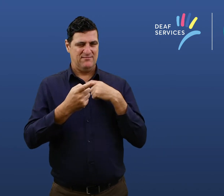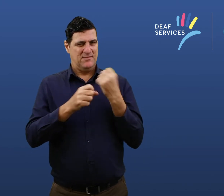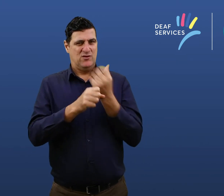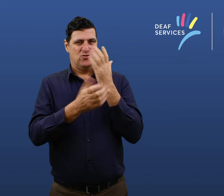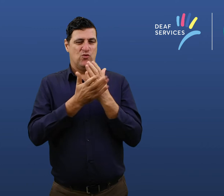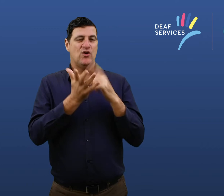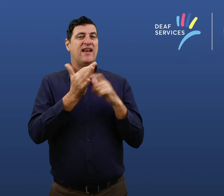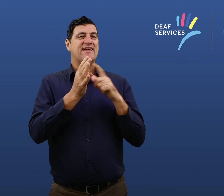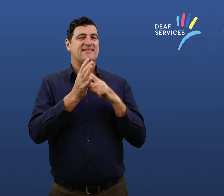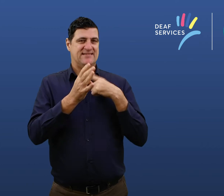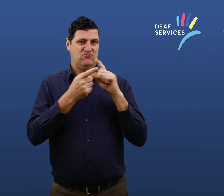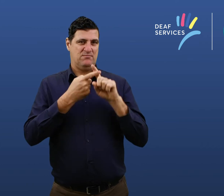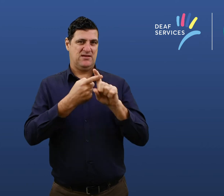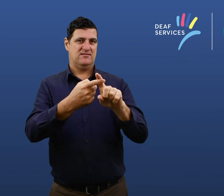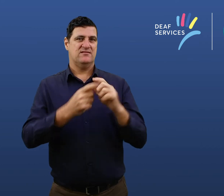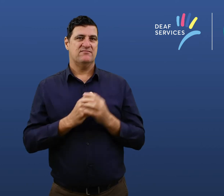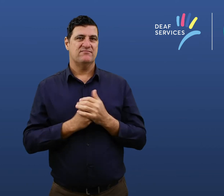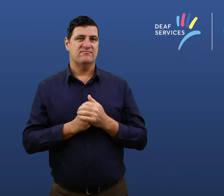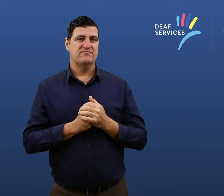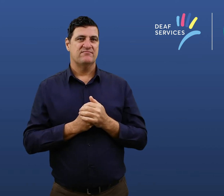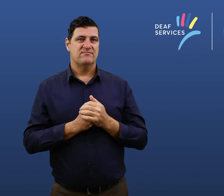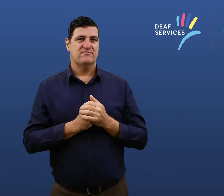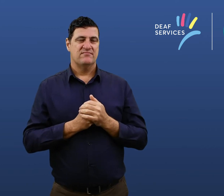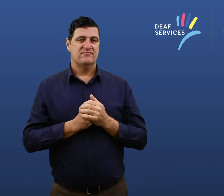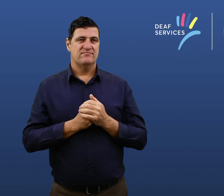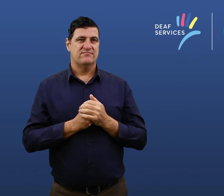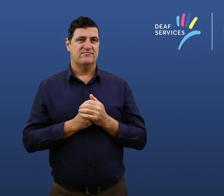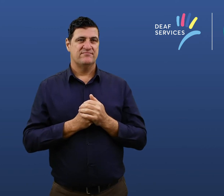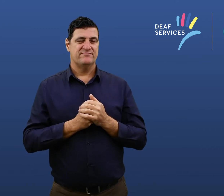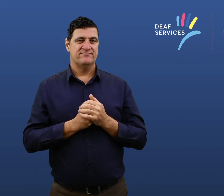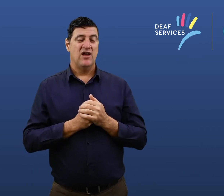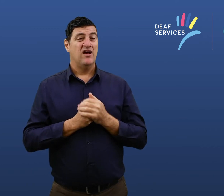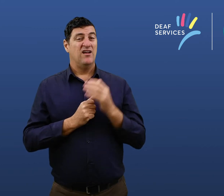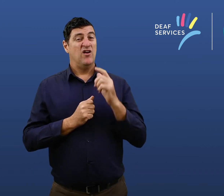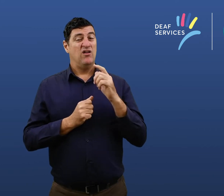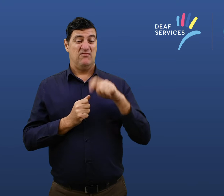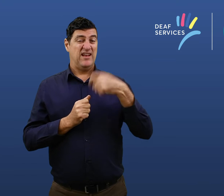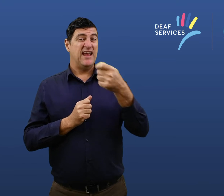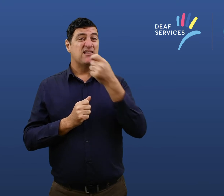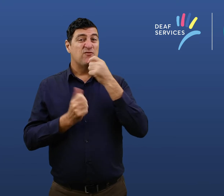is the team, to continue Leonie's legacy and make sure that that remains.